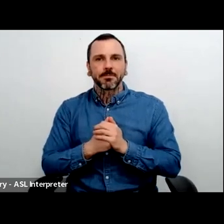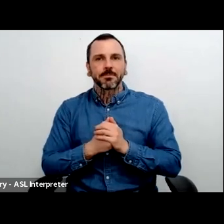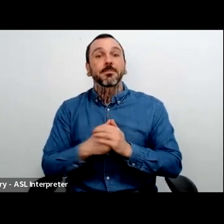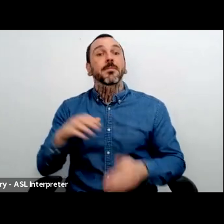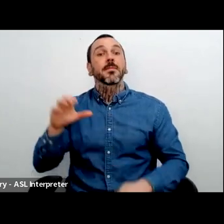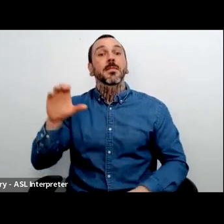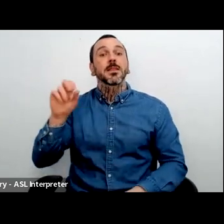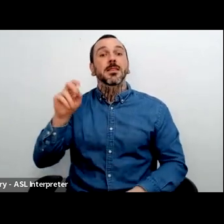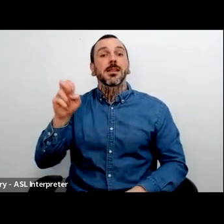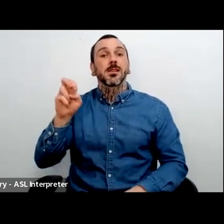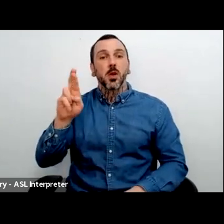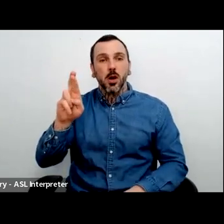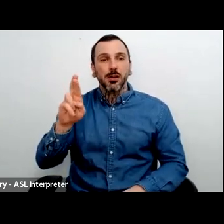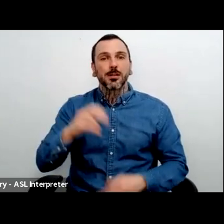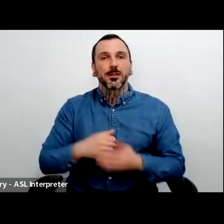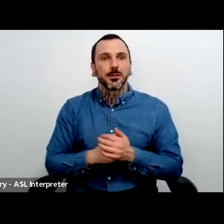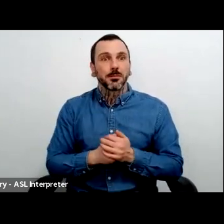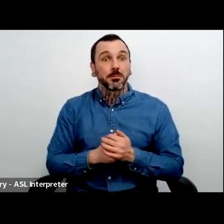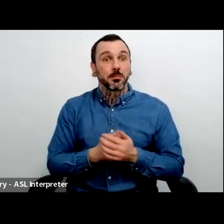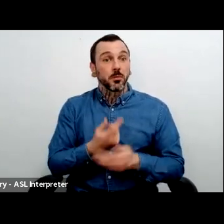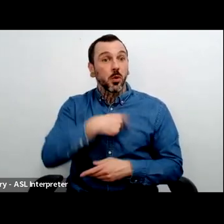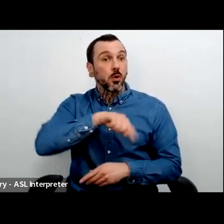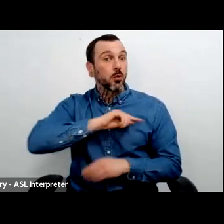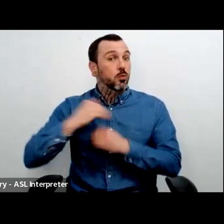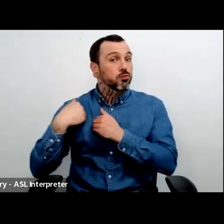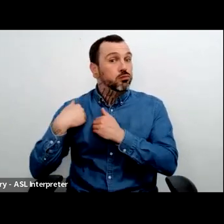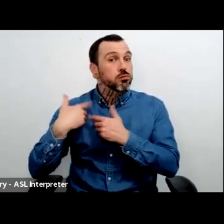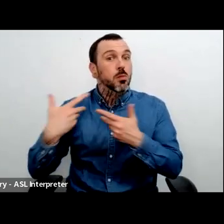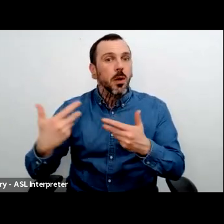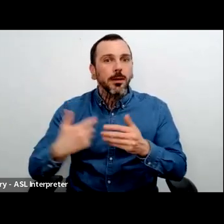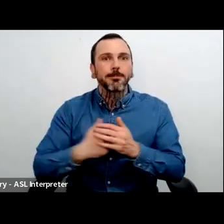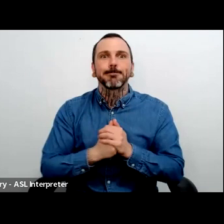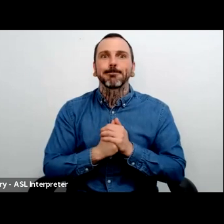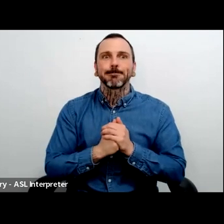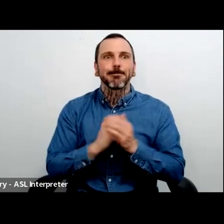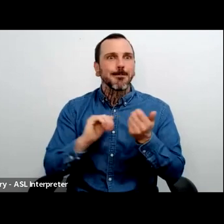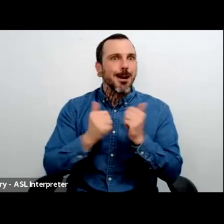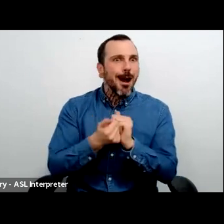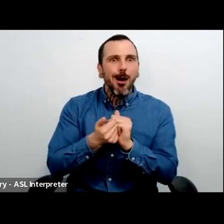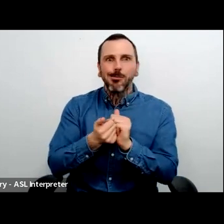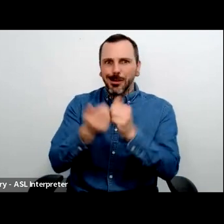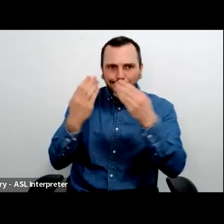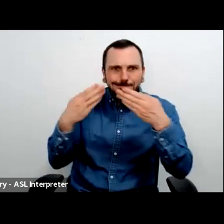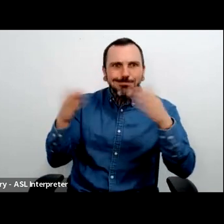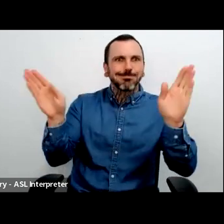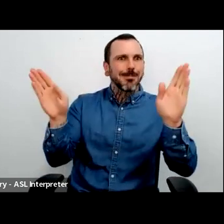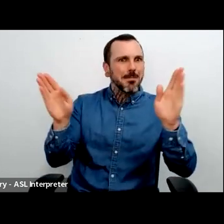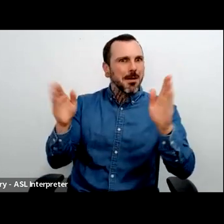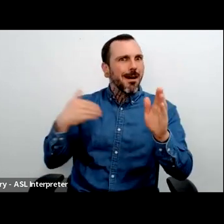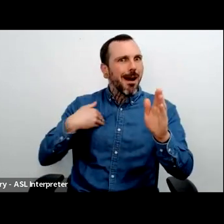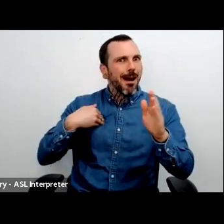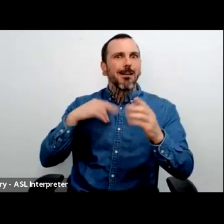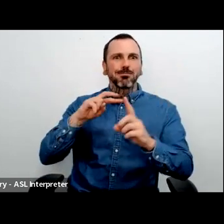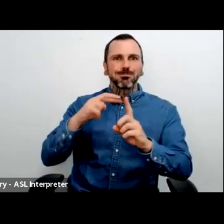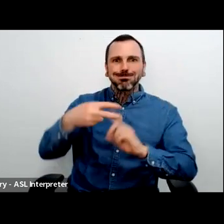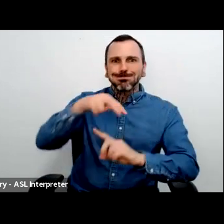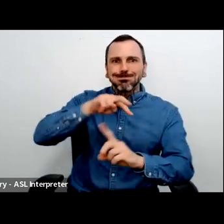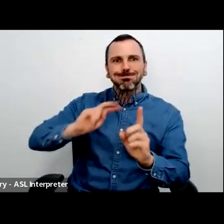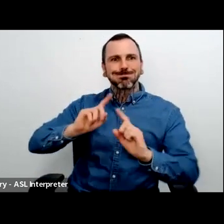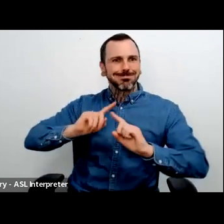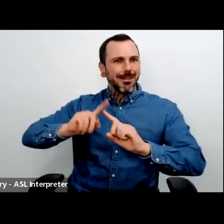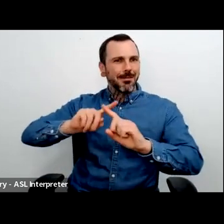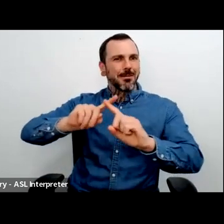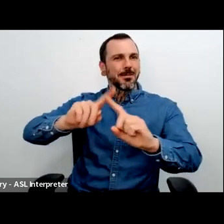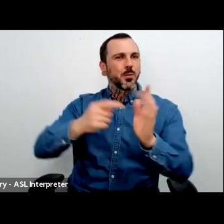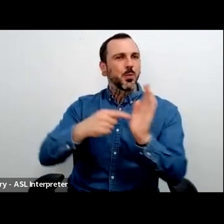I guess, taking up the place to say, how can we make space for the most number of voices without just saying that